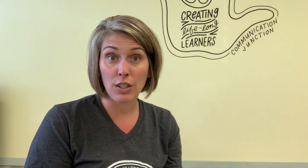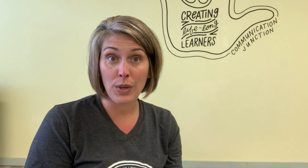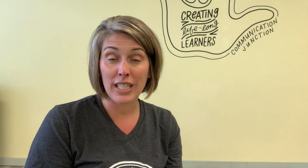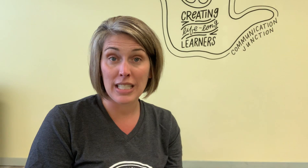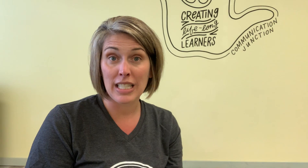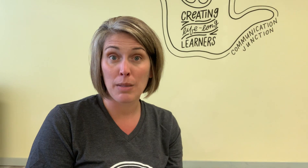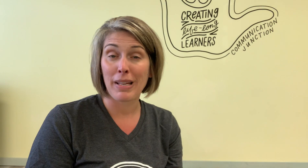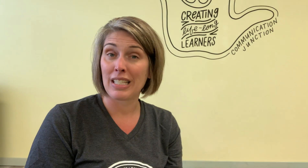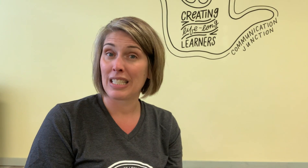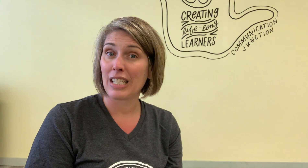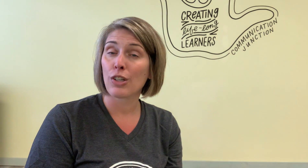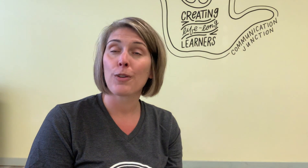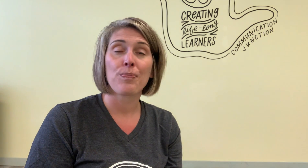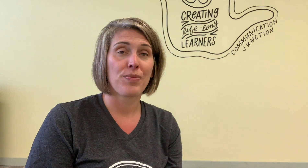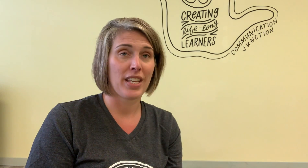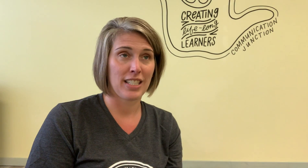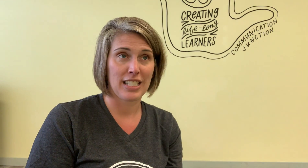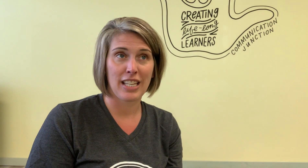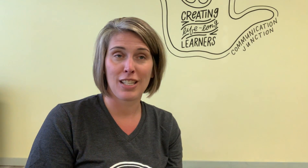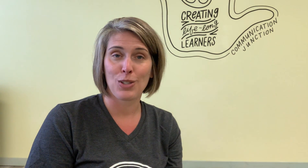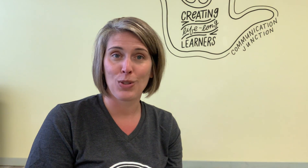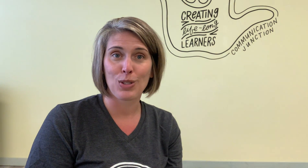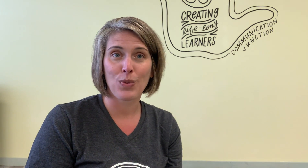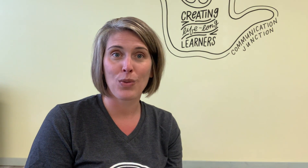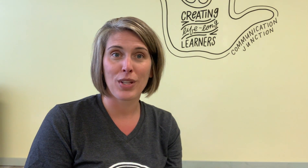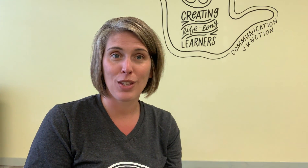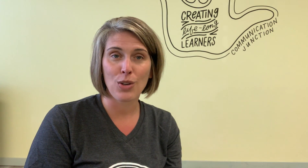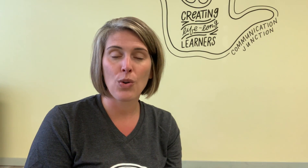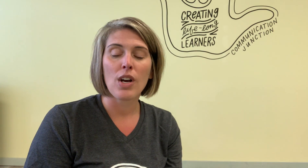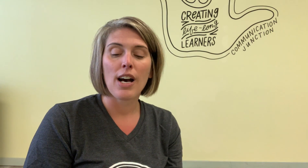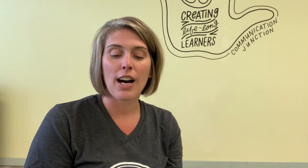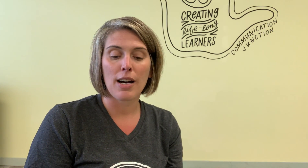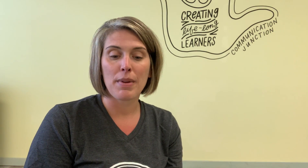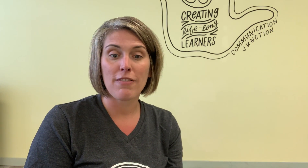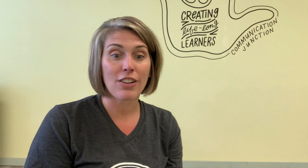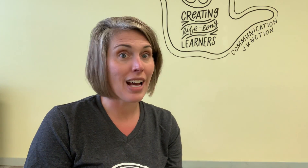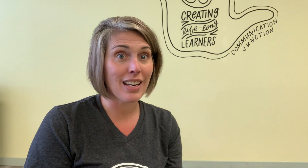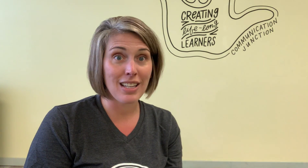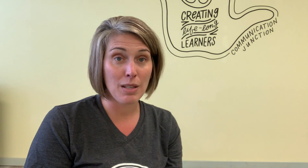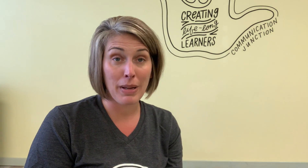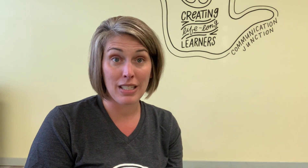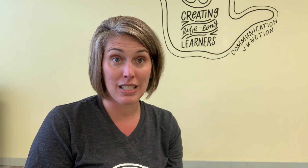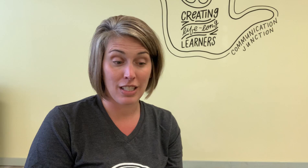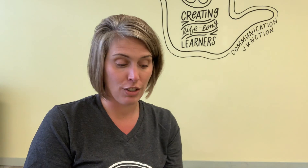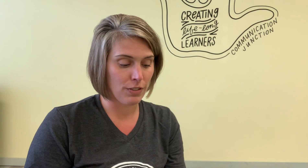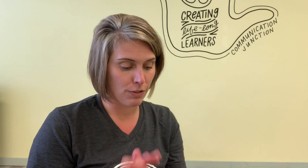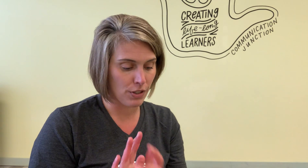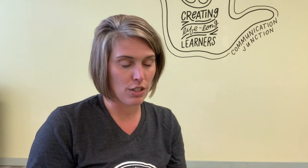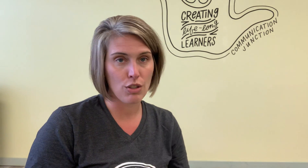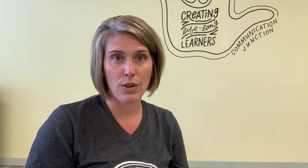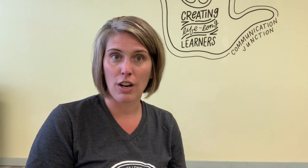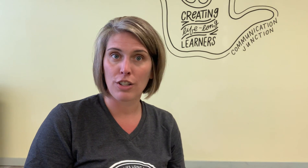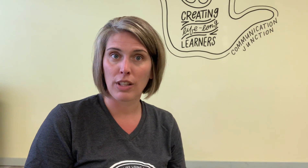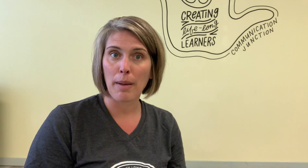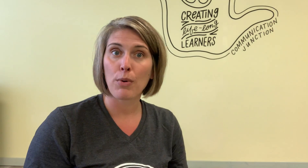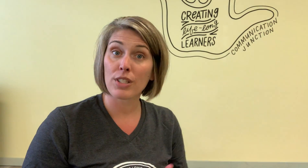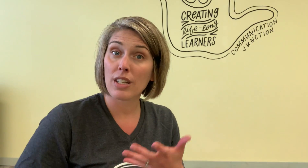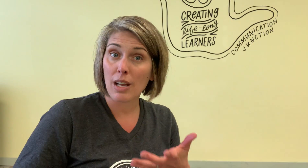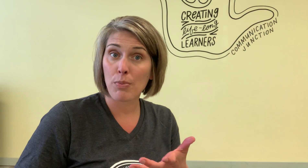one is an independent stander, they can stand and do this one with you. If they're not an independent stander, feel free to do it on your lap or stand up with